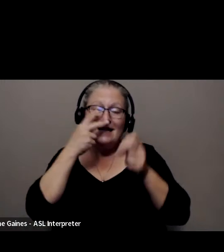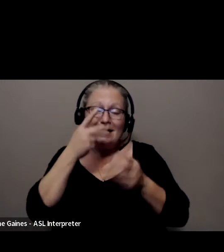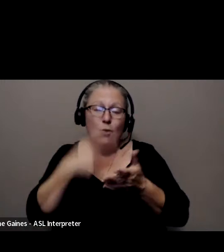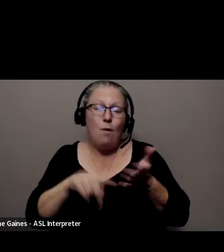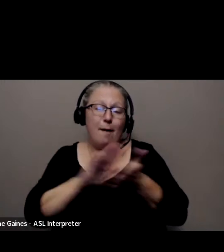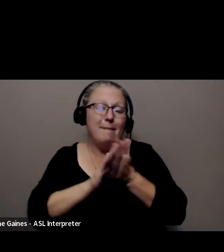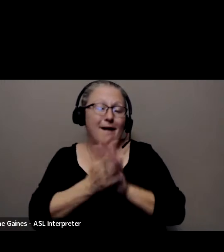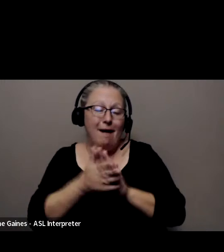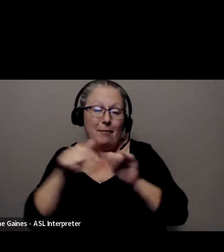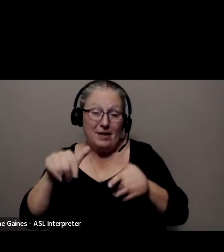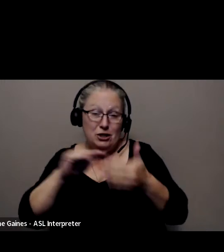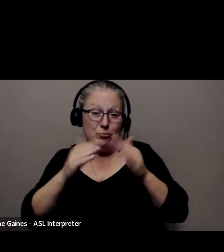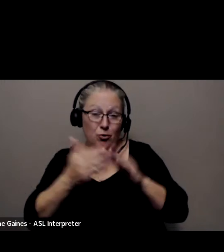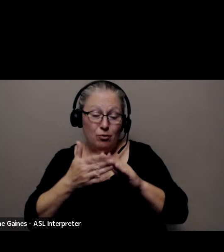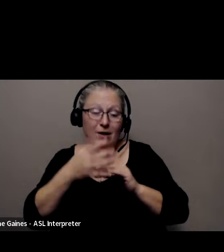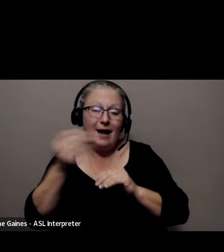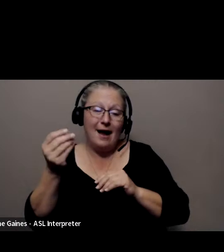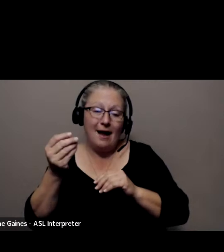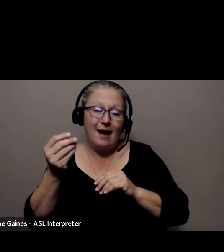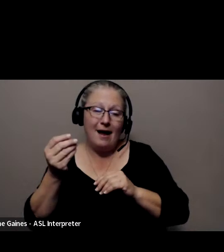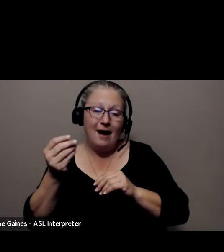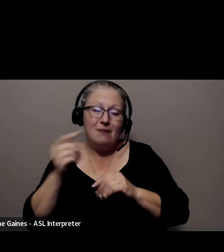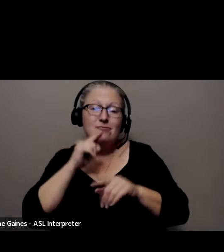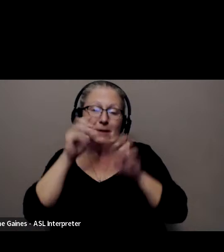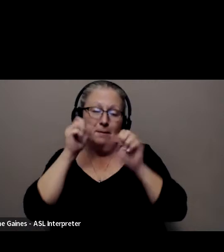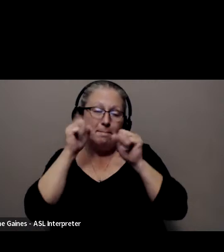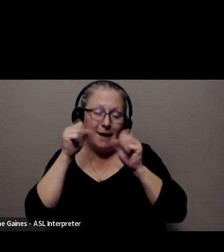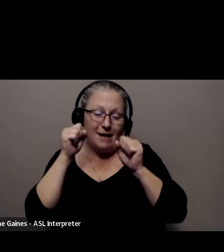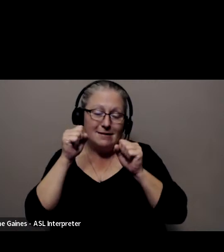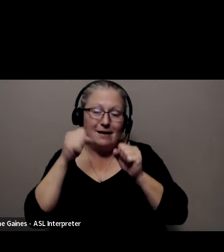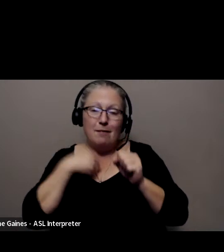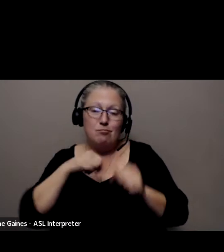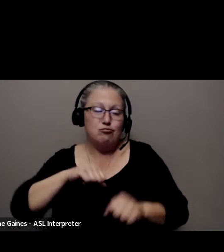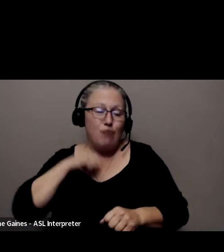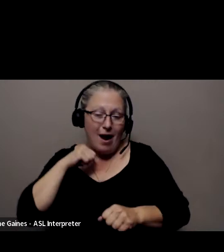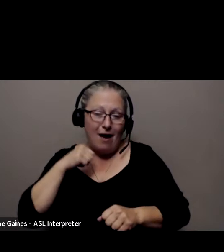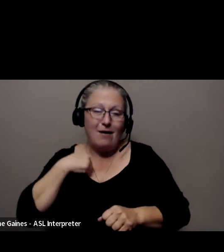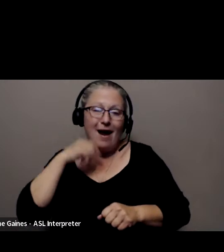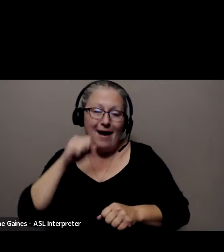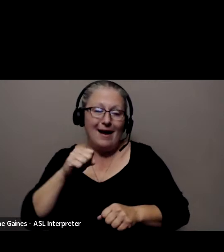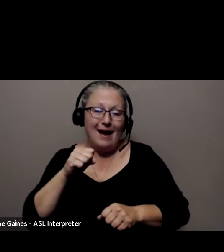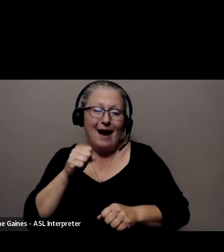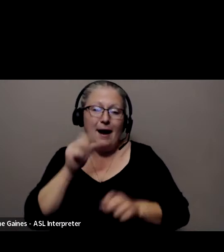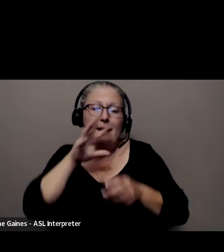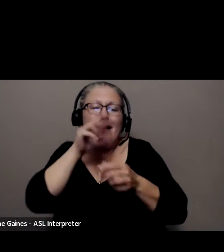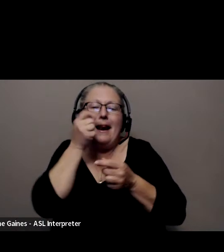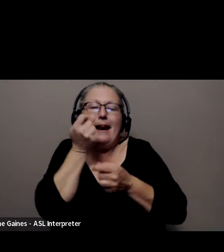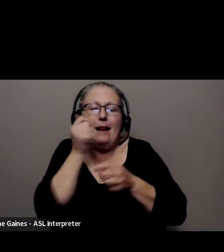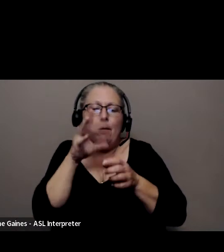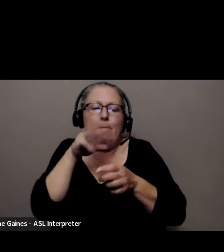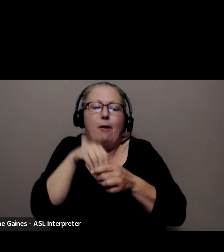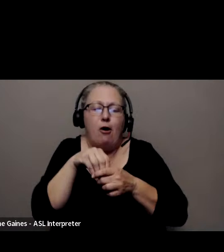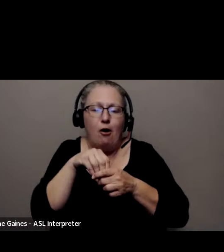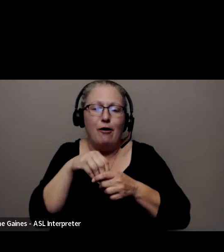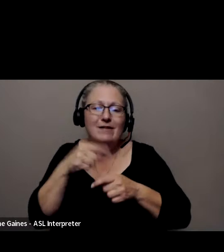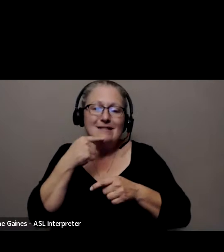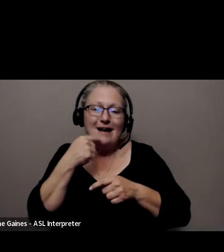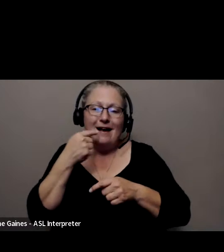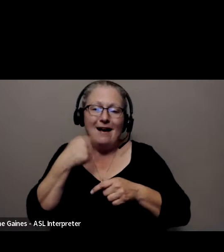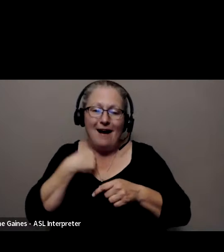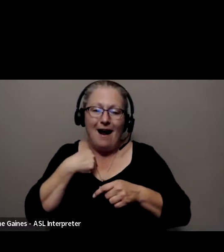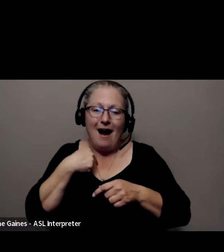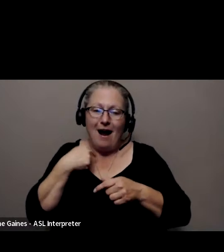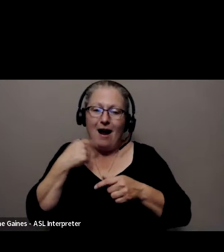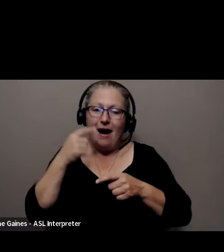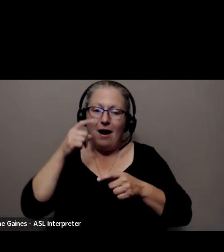this community. And it's amazing. And I'm just so proud that I can be even a little bit a part of it in just saying, hey, this is